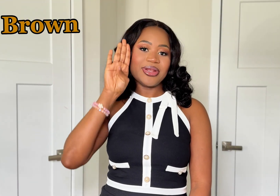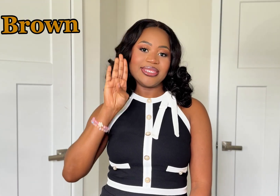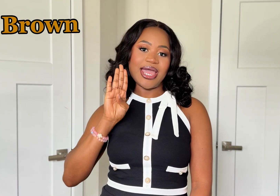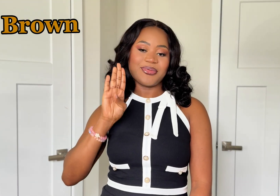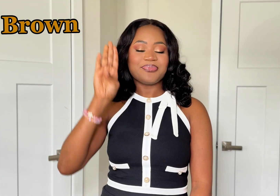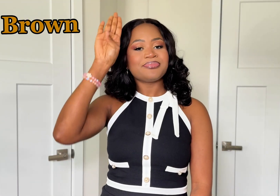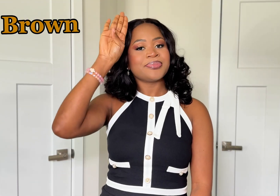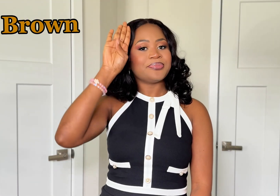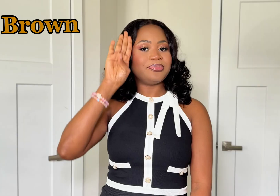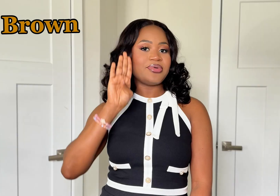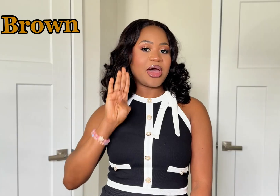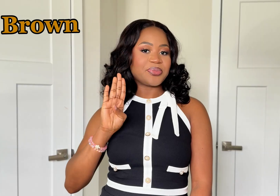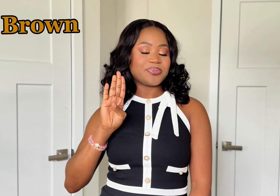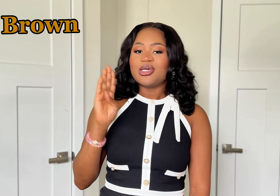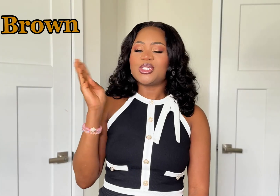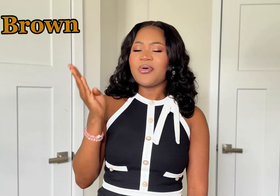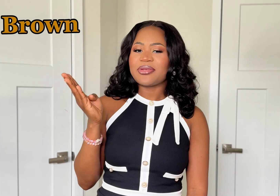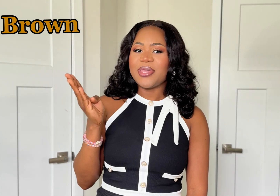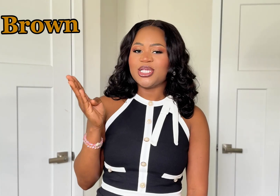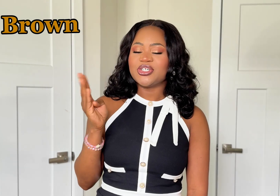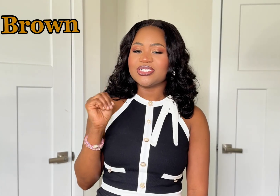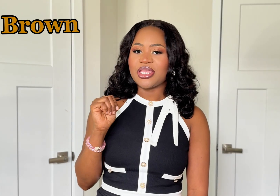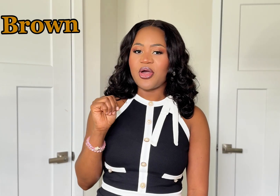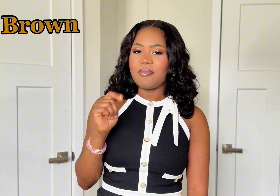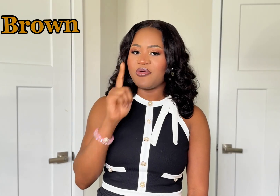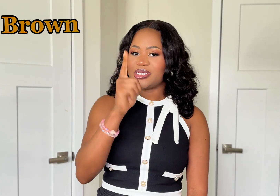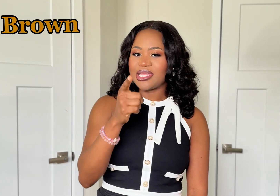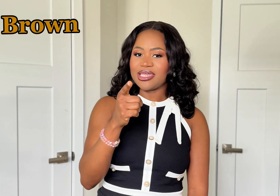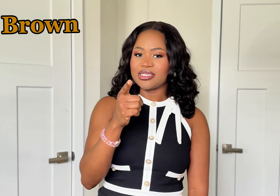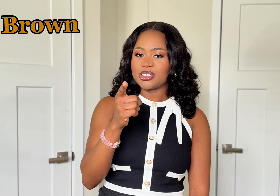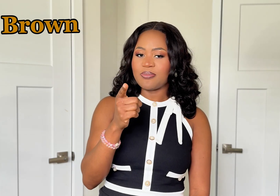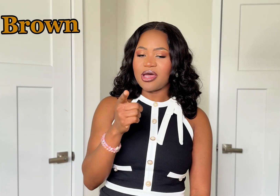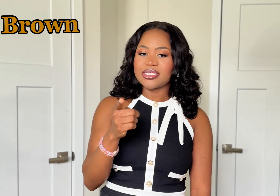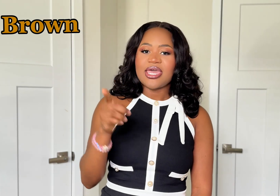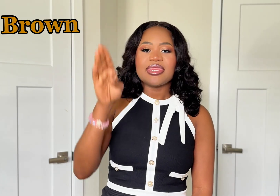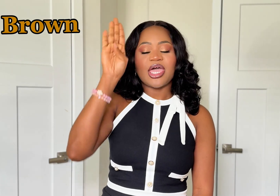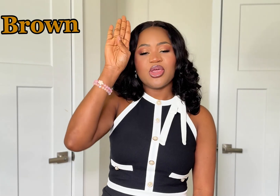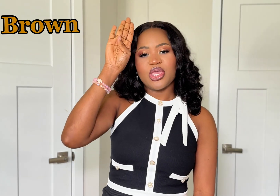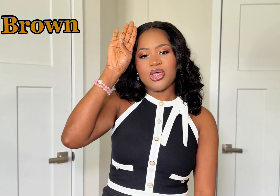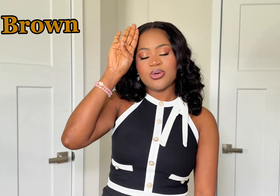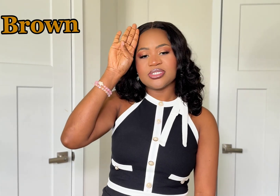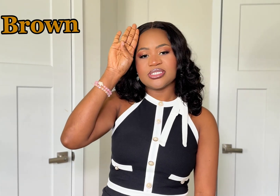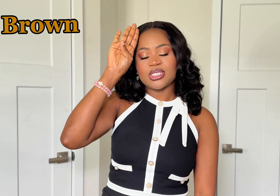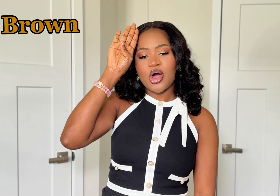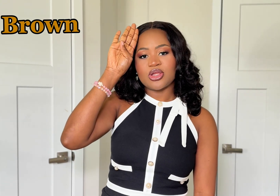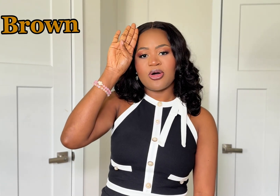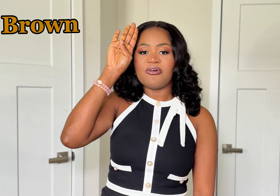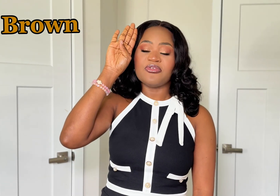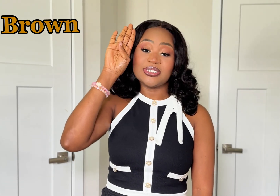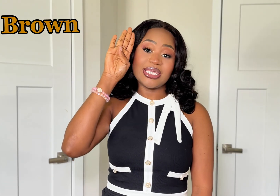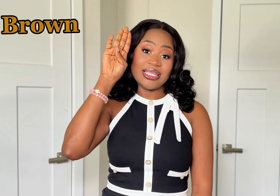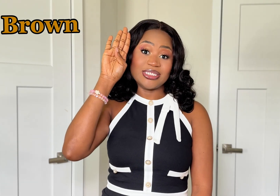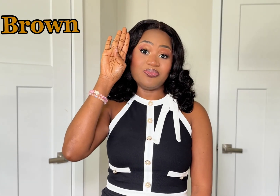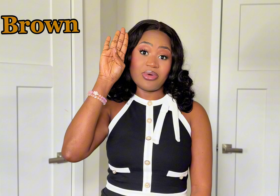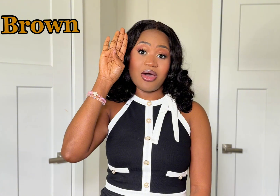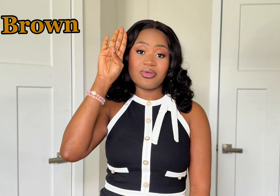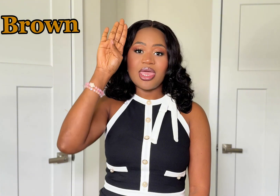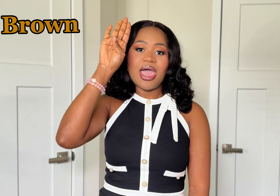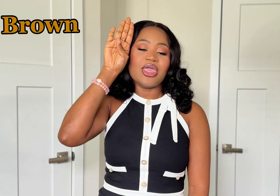it down. Brown. Someone mentioned in the comment, which I think is smart, that you can use the thought of your skin is brown and you're